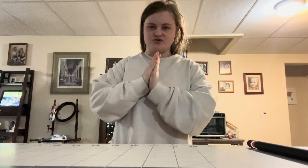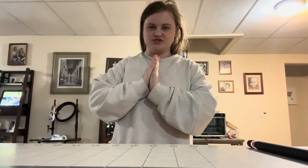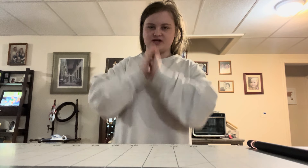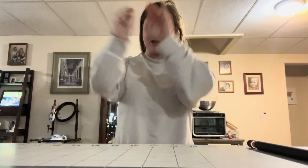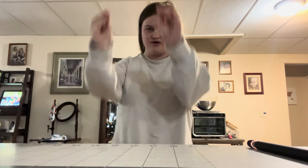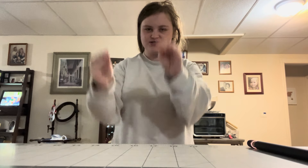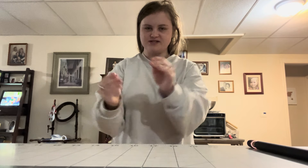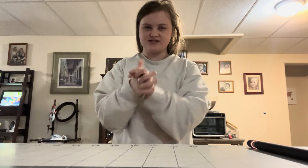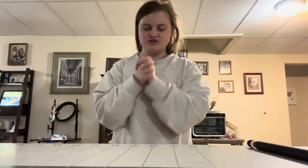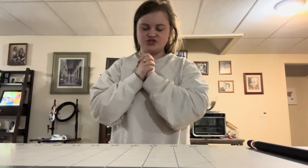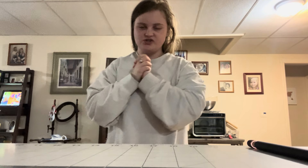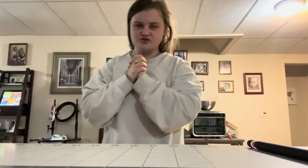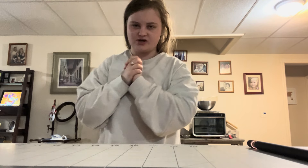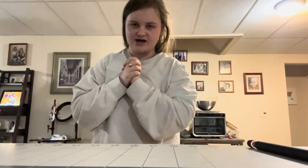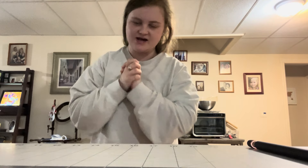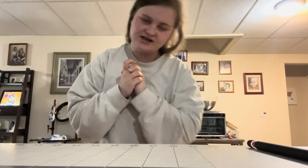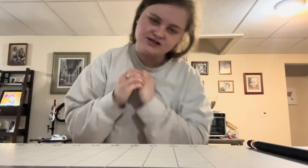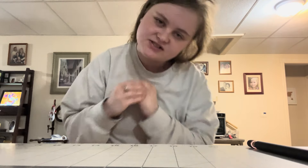music. How does that sound to you guys?